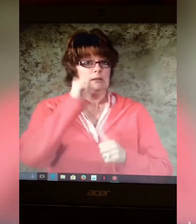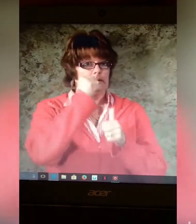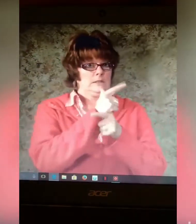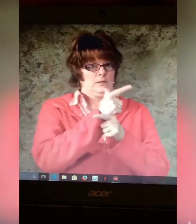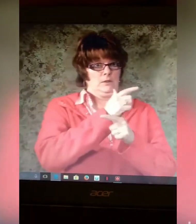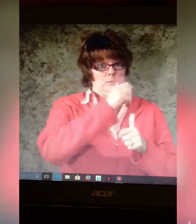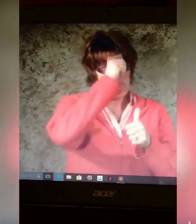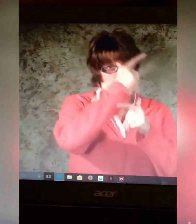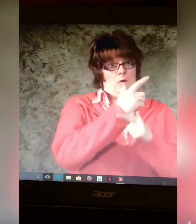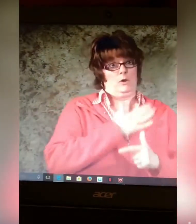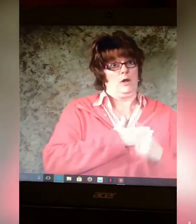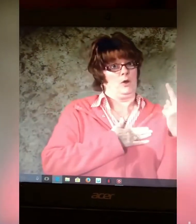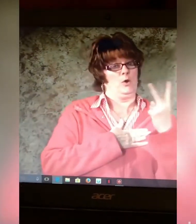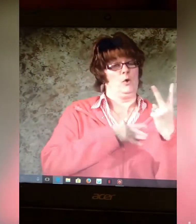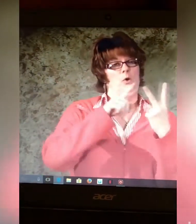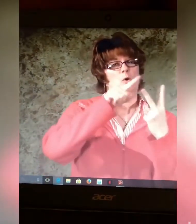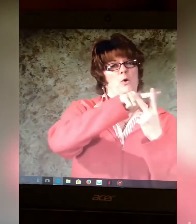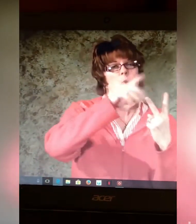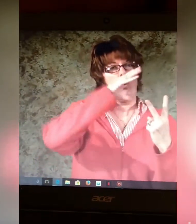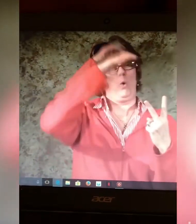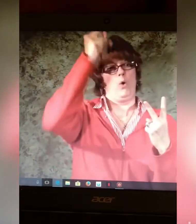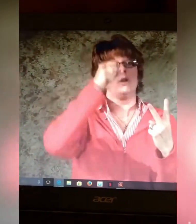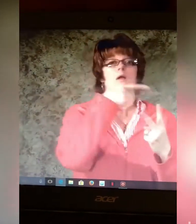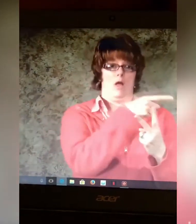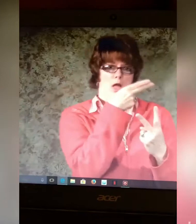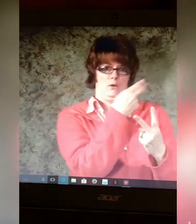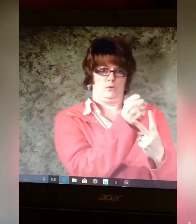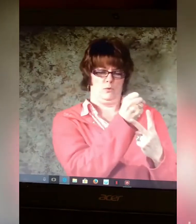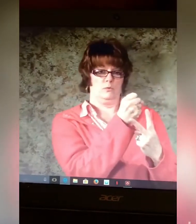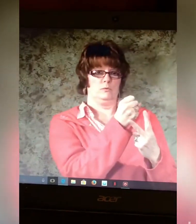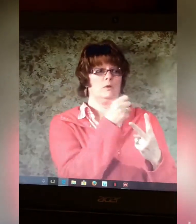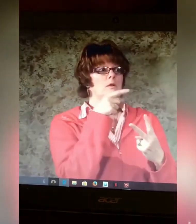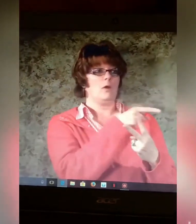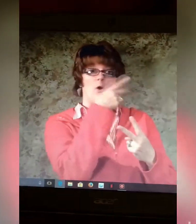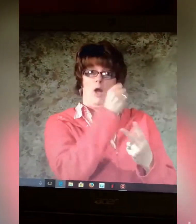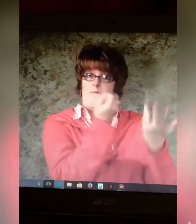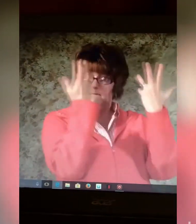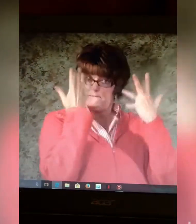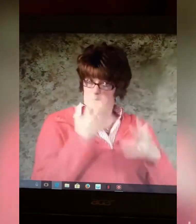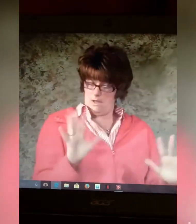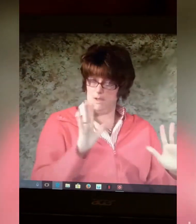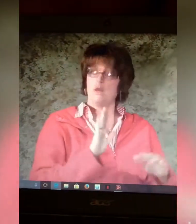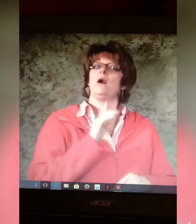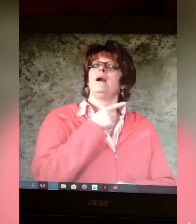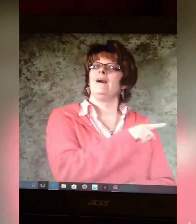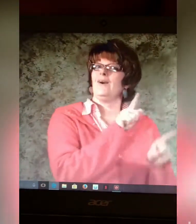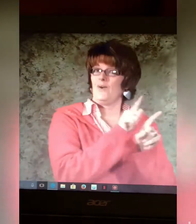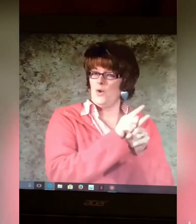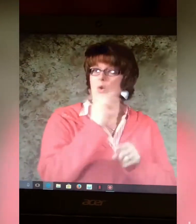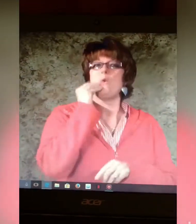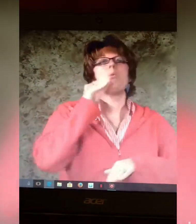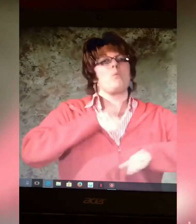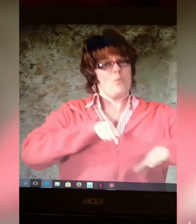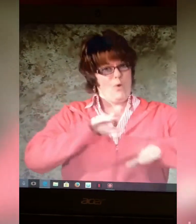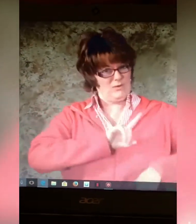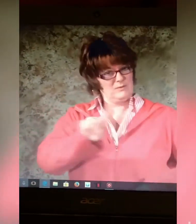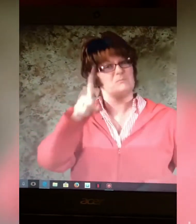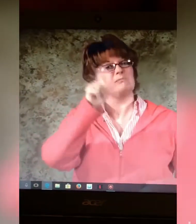upset. And my sister and my brother, remember I said they were older, they were in high school. When school was done, they